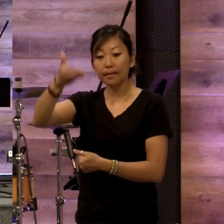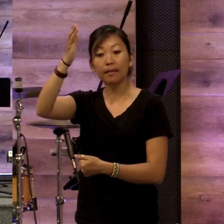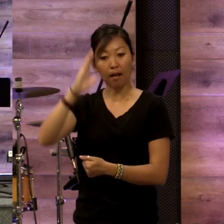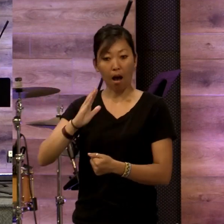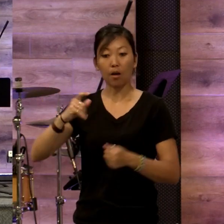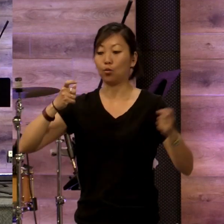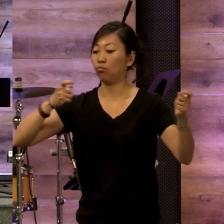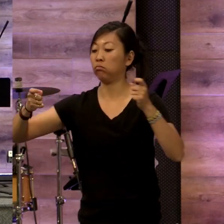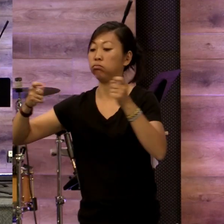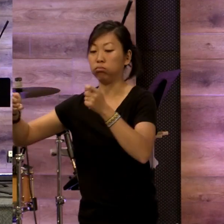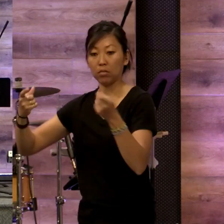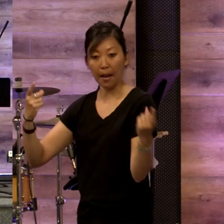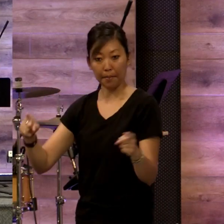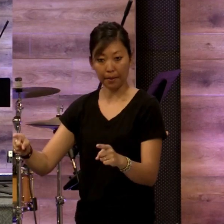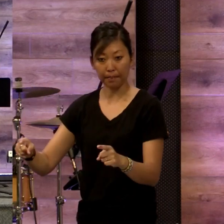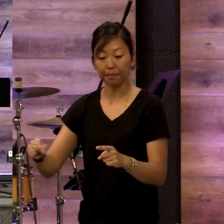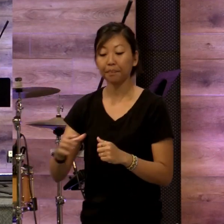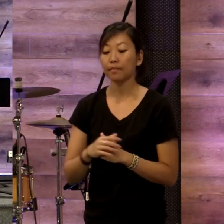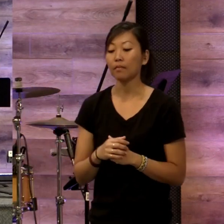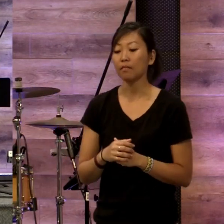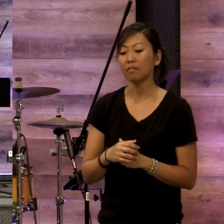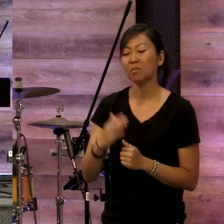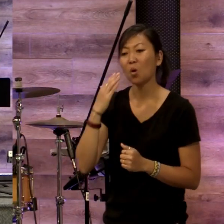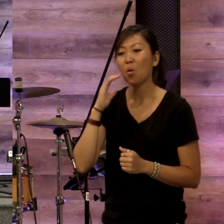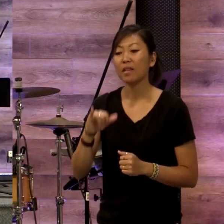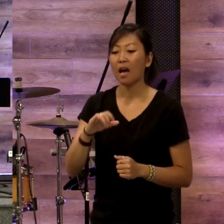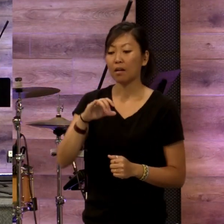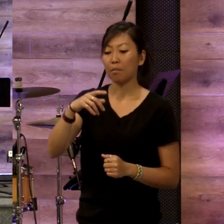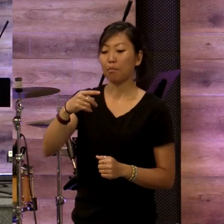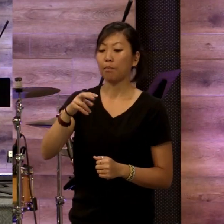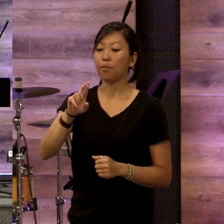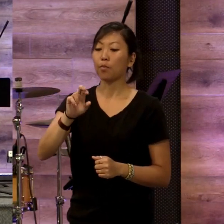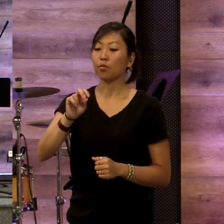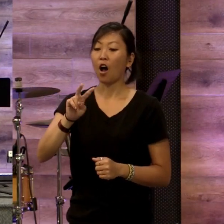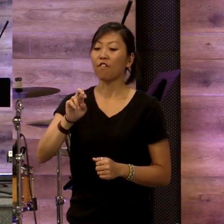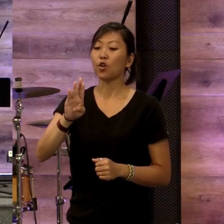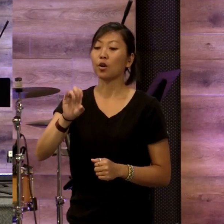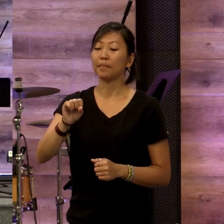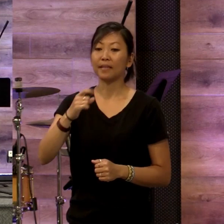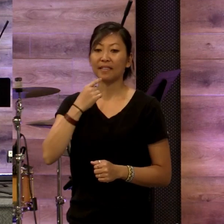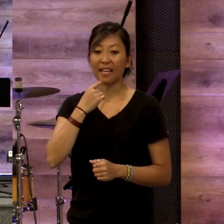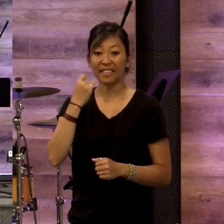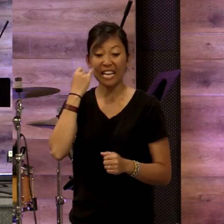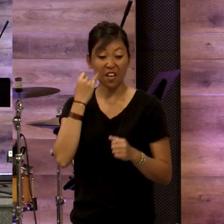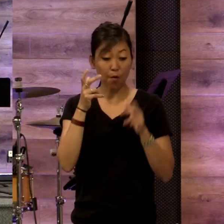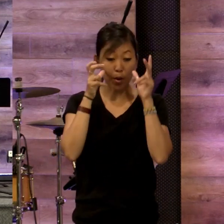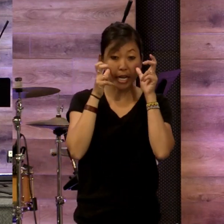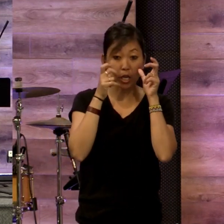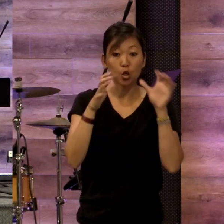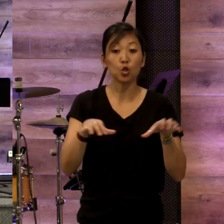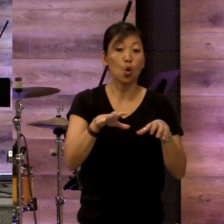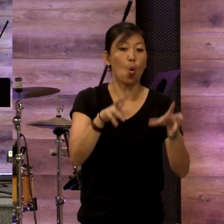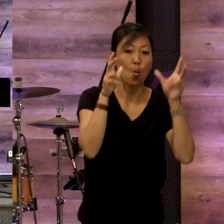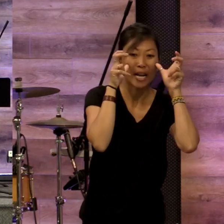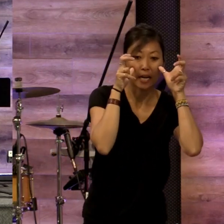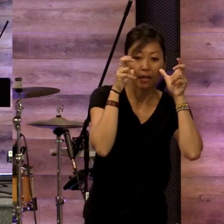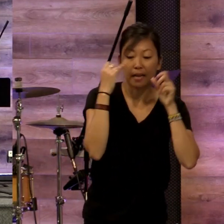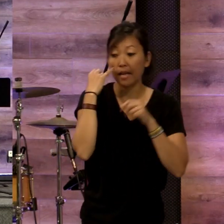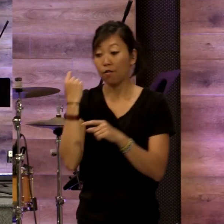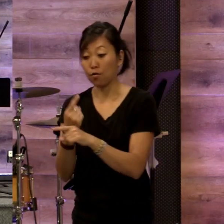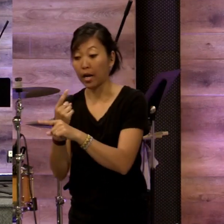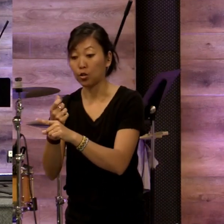knows. As the proverb of the ancients say, out of the wicked comes wickedness. So wicked people do wicked things, right? Righteous people do righteous